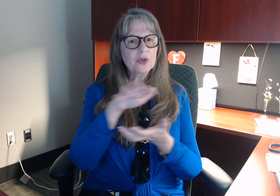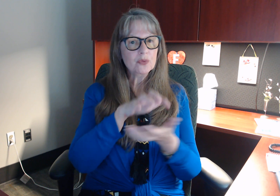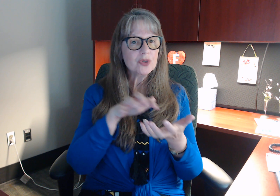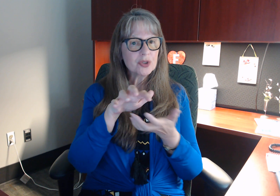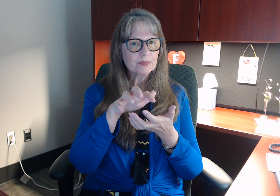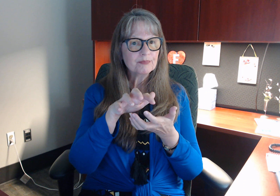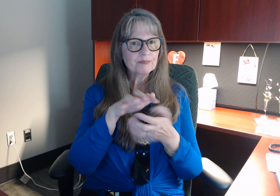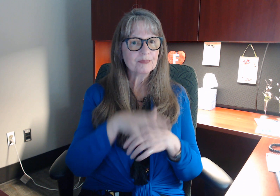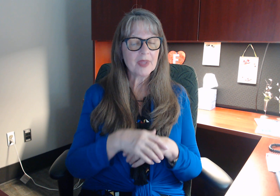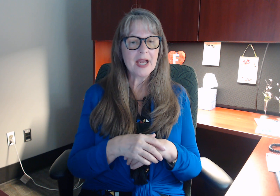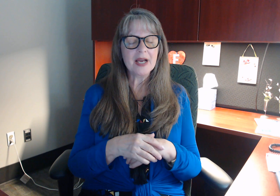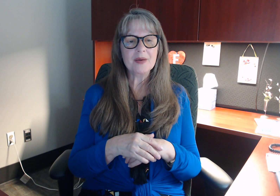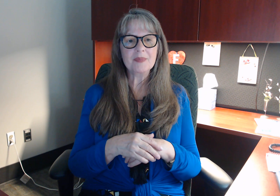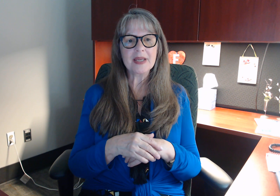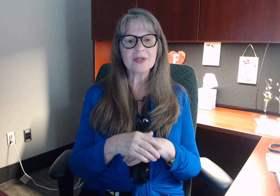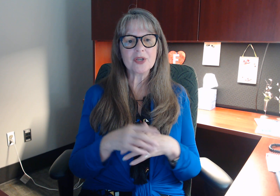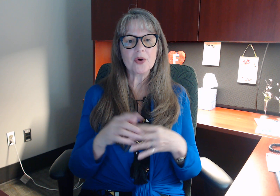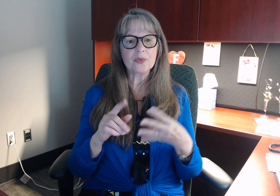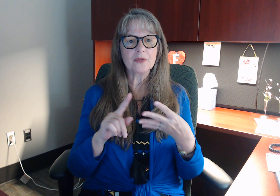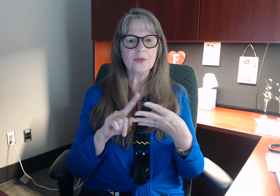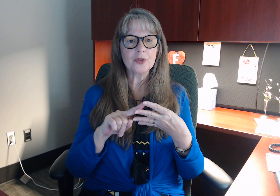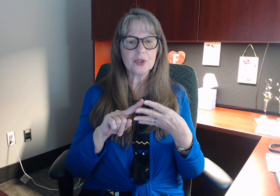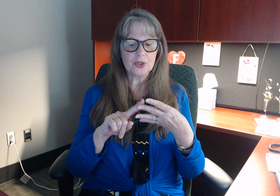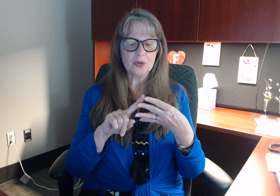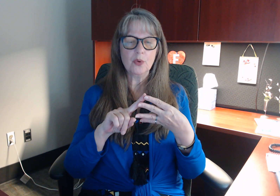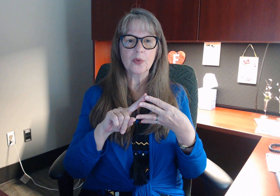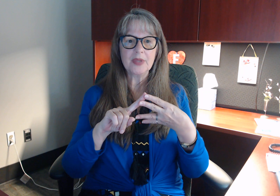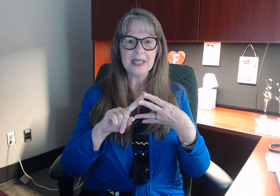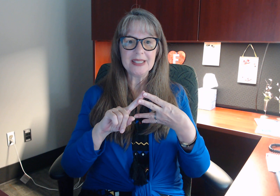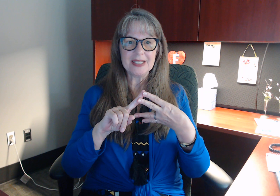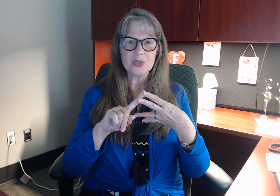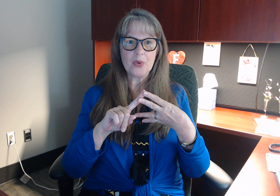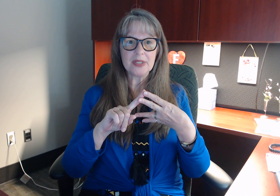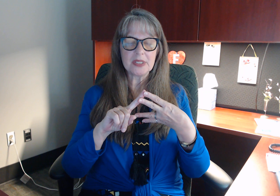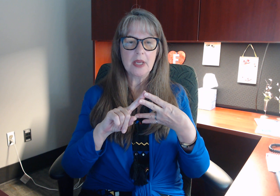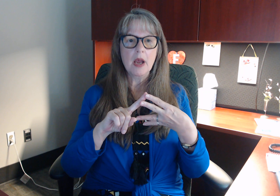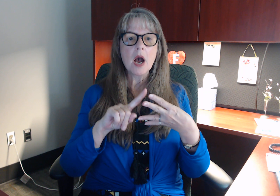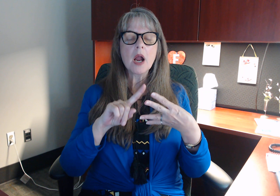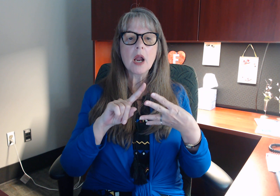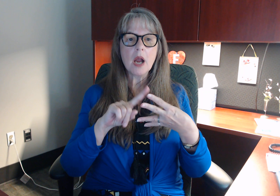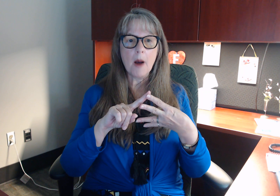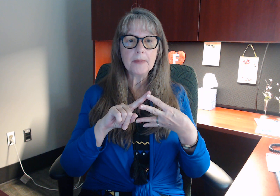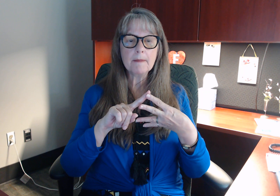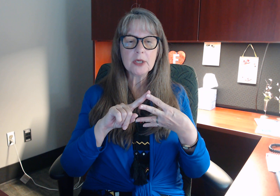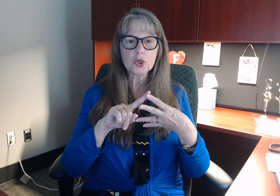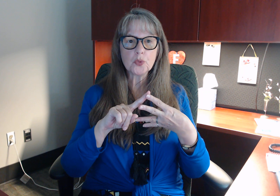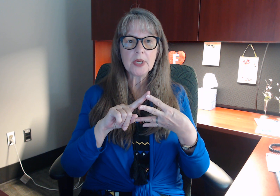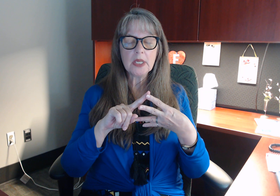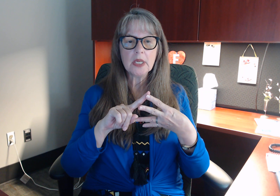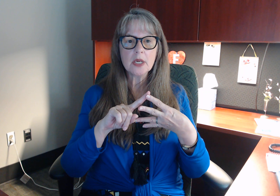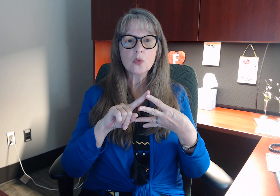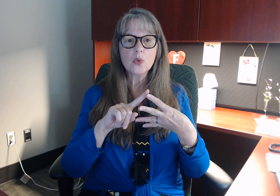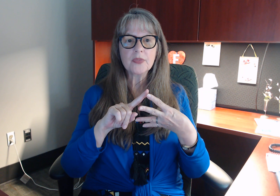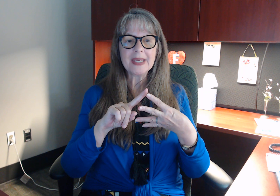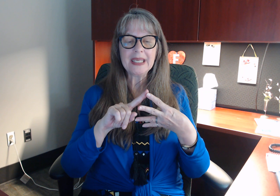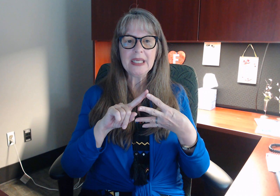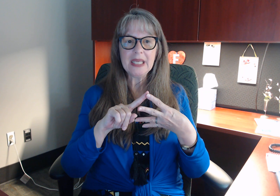confused. And so the first 2 are the easiest ones. Complementary with the